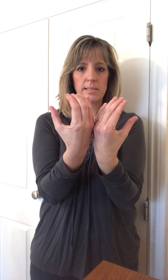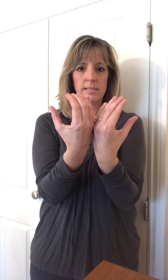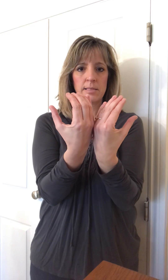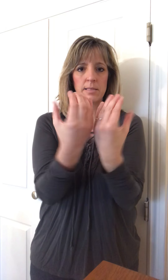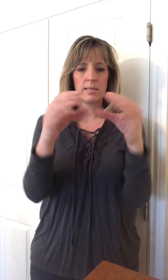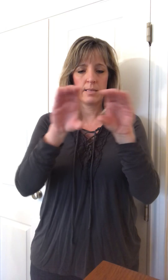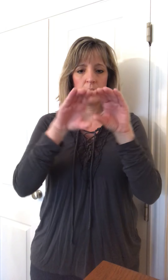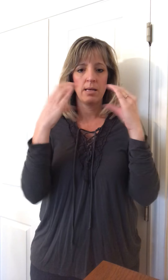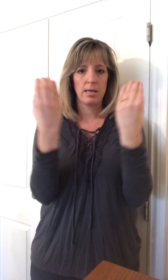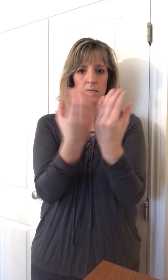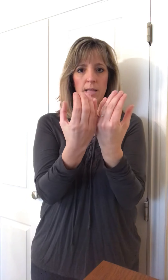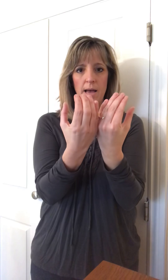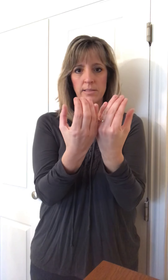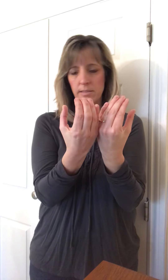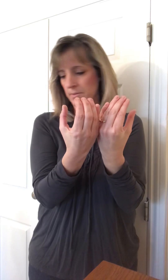Class, class.